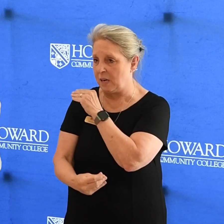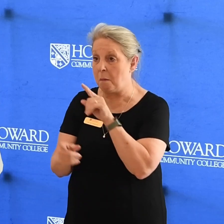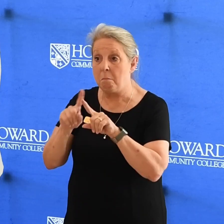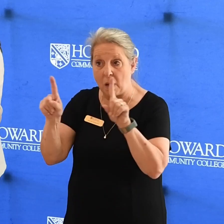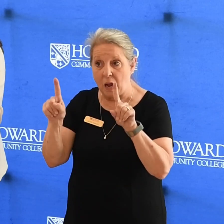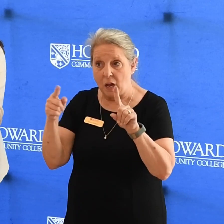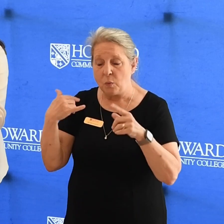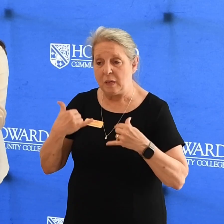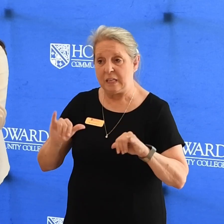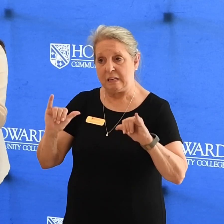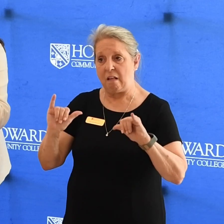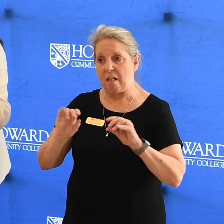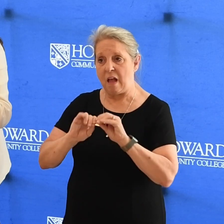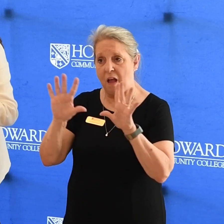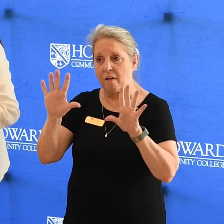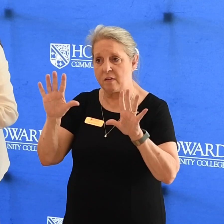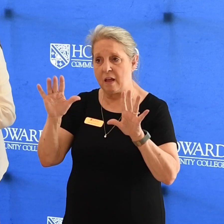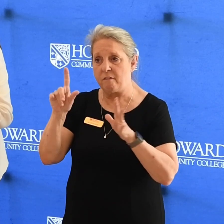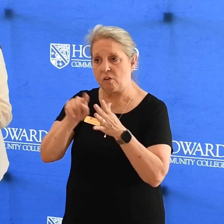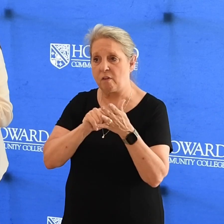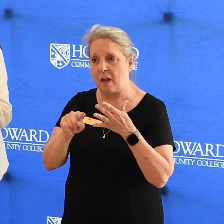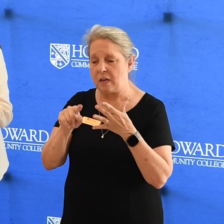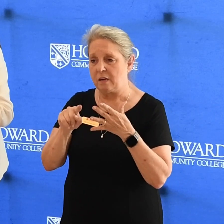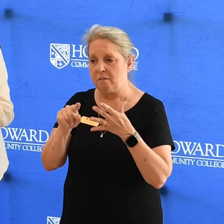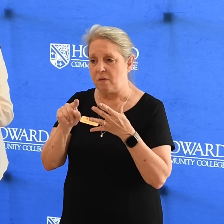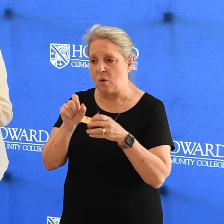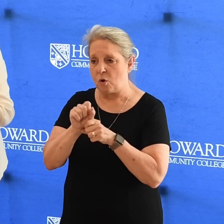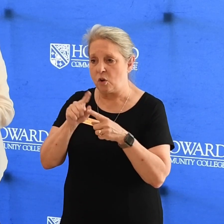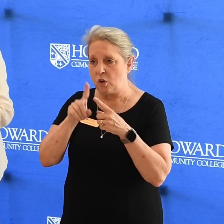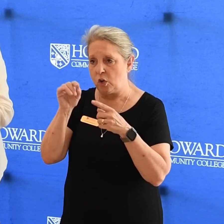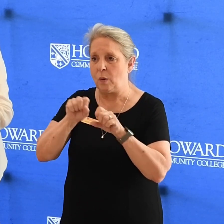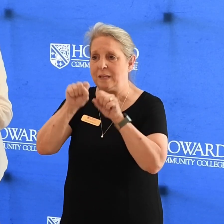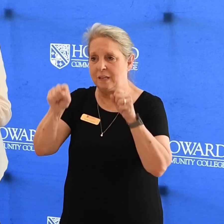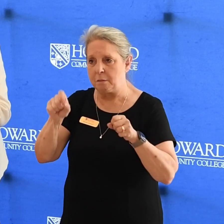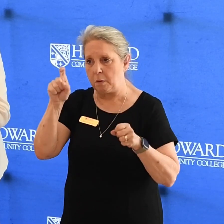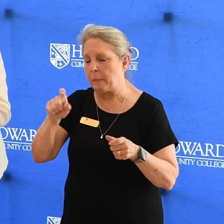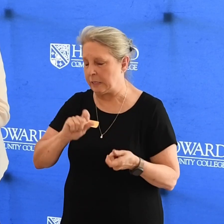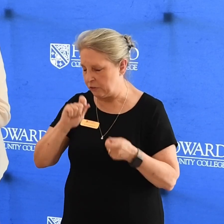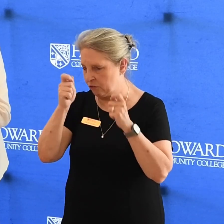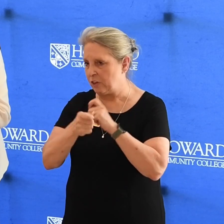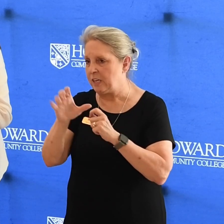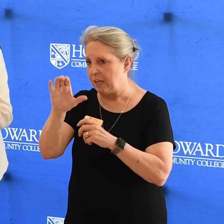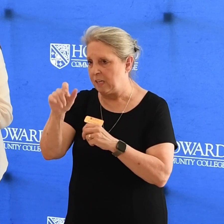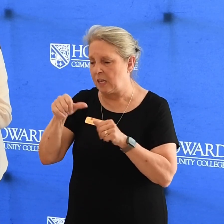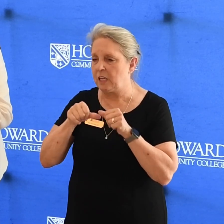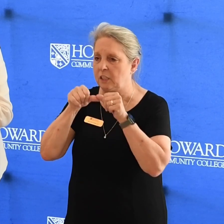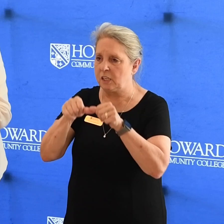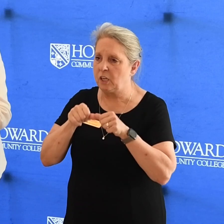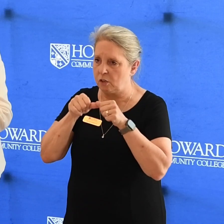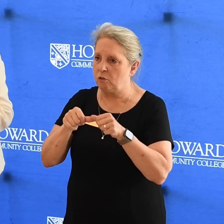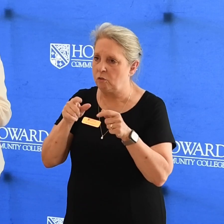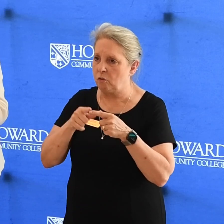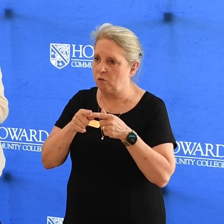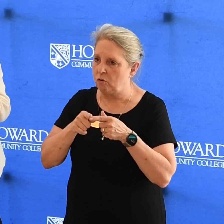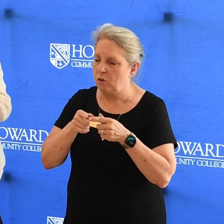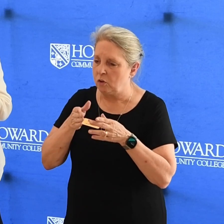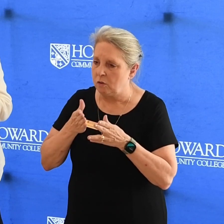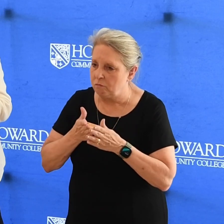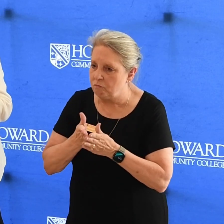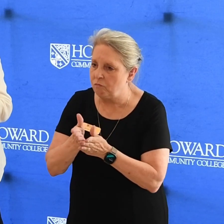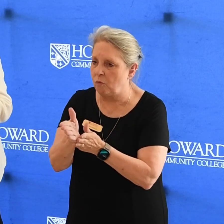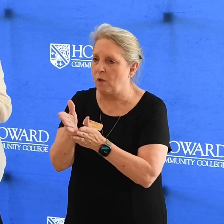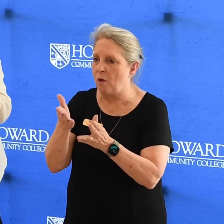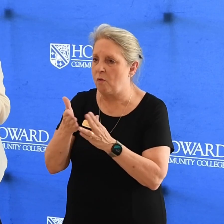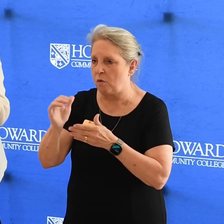But we still, obviously, have collective work to do and systems to change. CAC continues to pave the way through partnerships